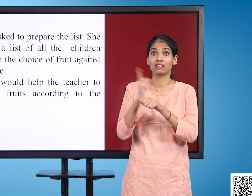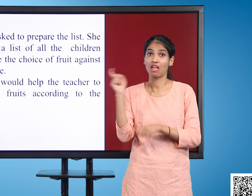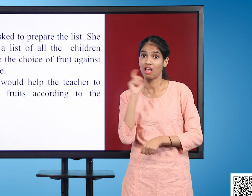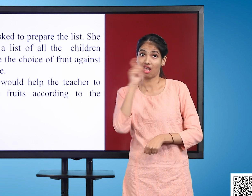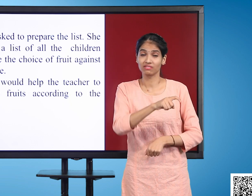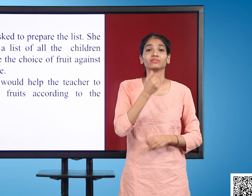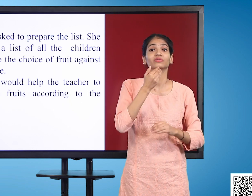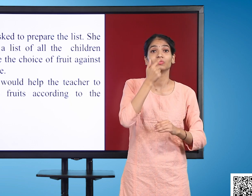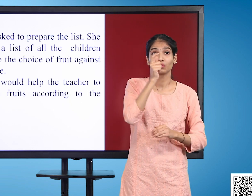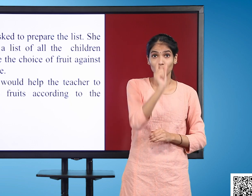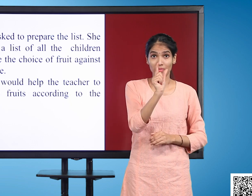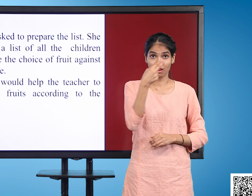Uma is asked to prepare the list.